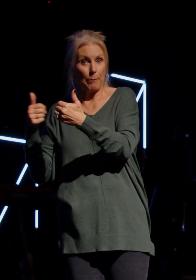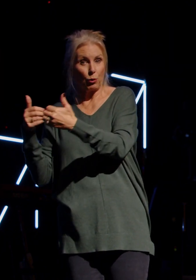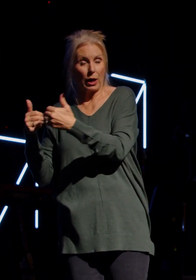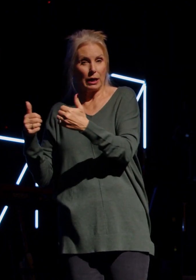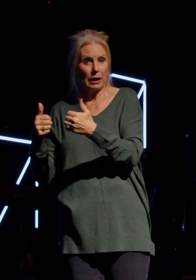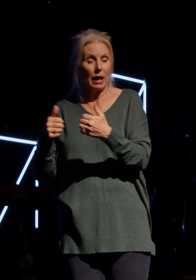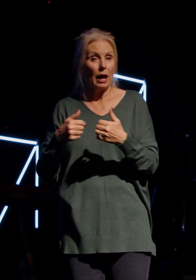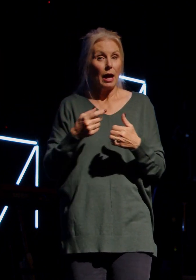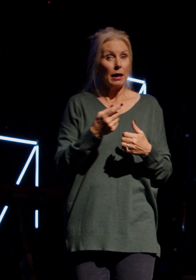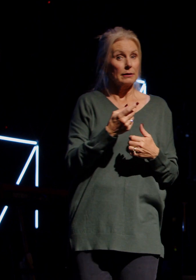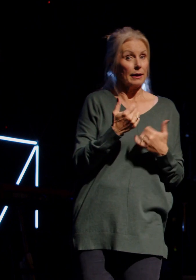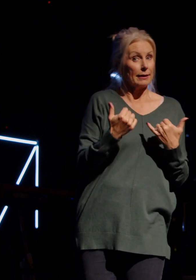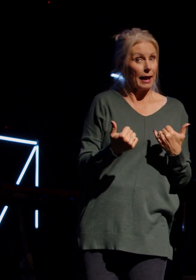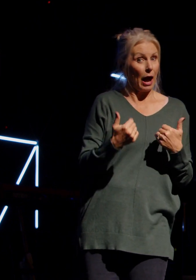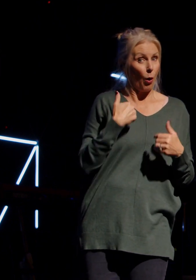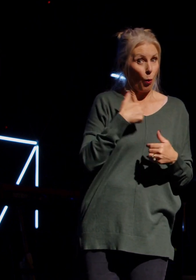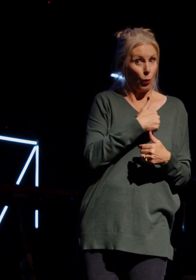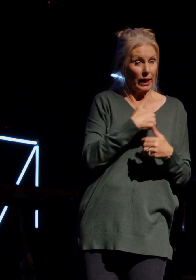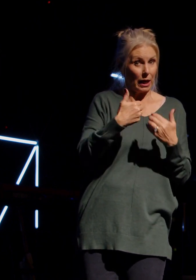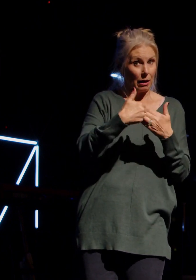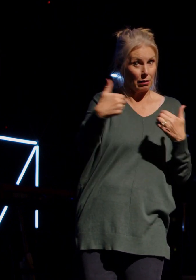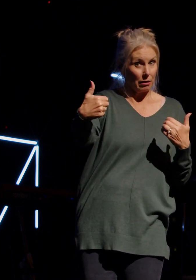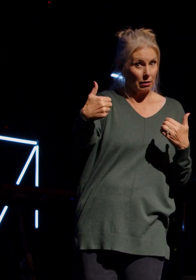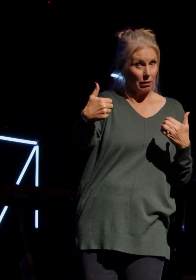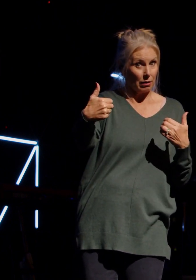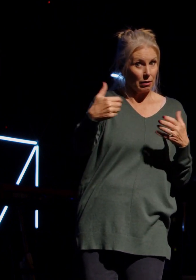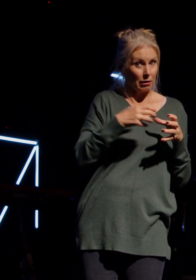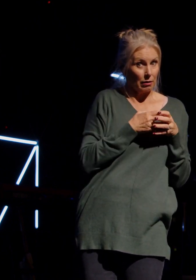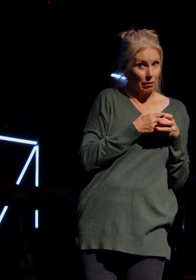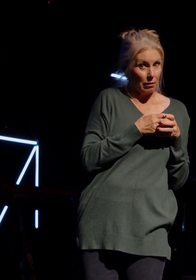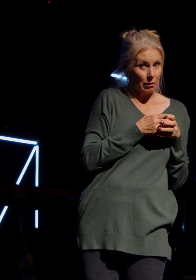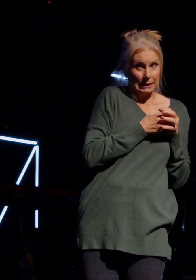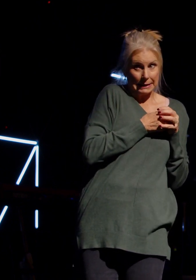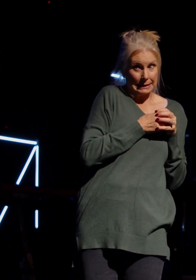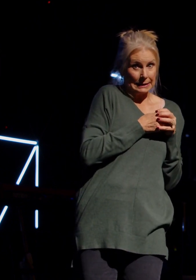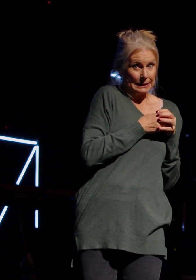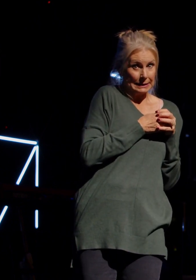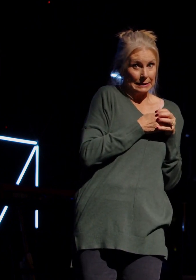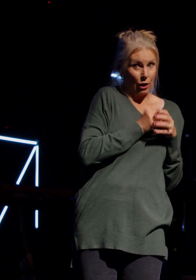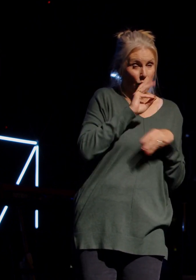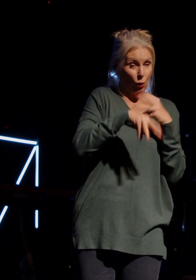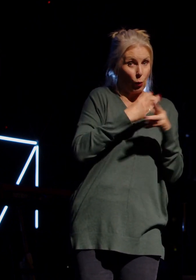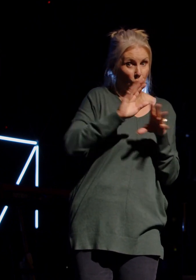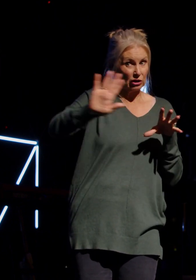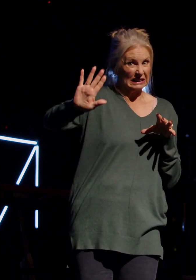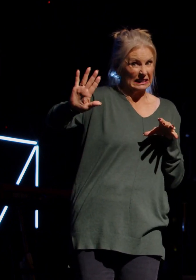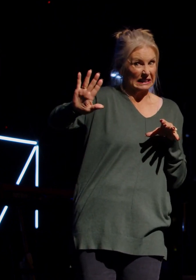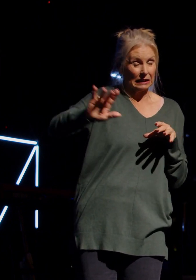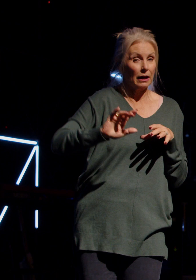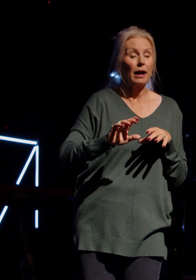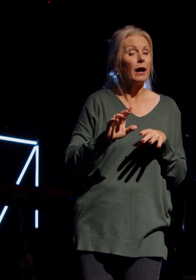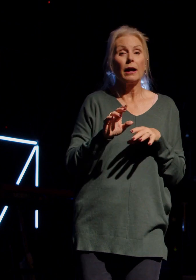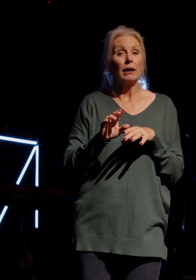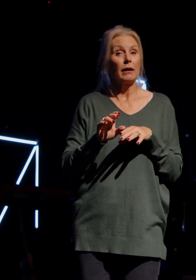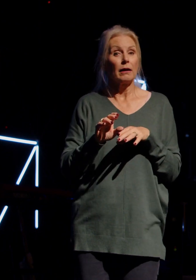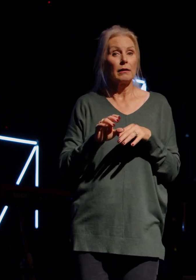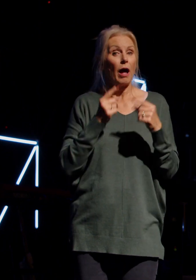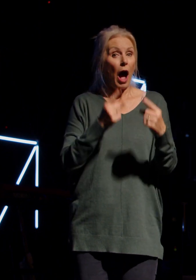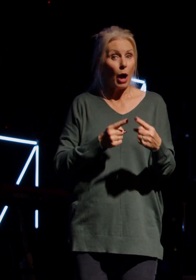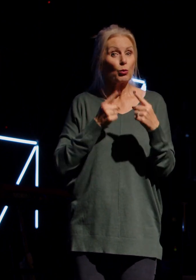this balance, this tension that you're wrestling with, that I'm wrestling with. I do wrestle with it in my life. Okay.